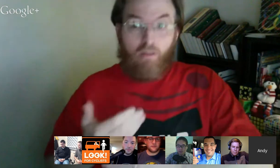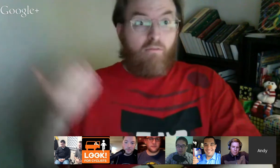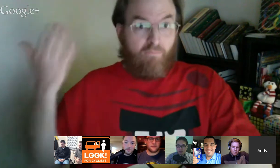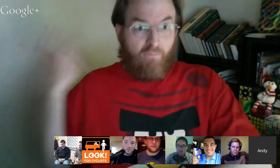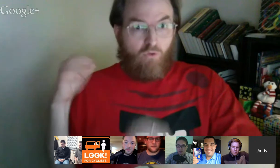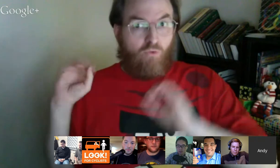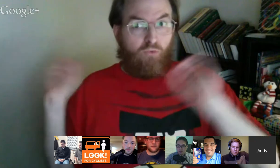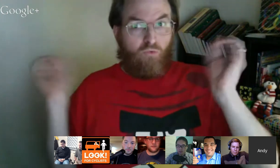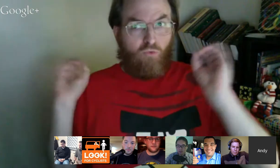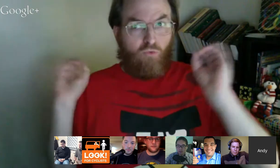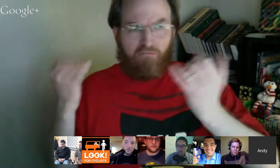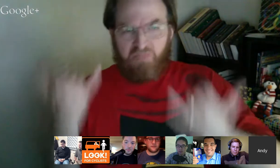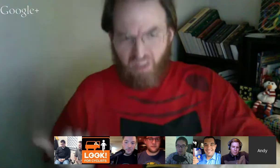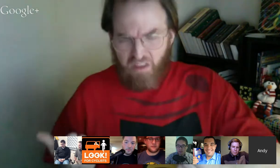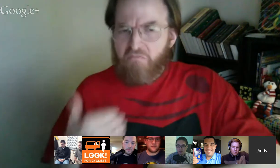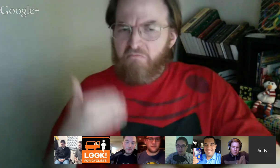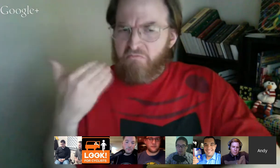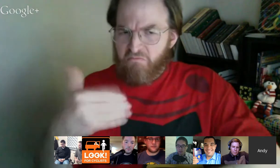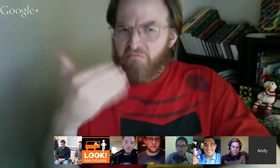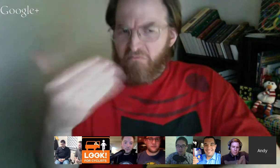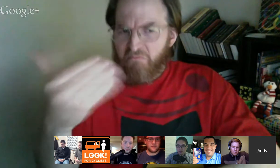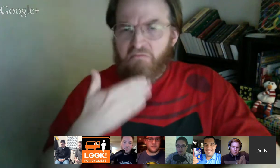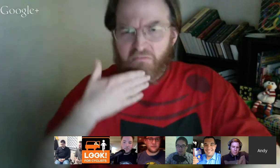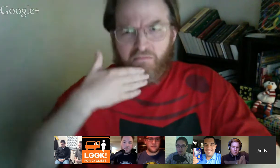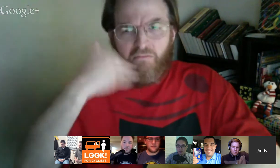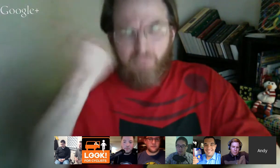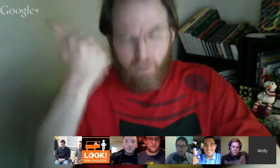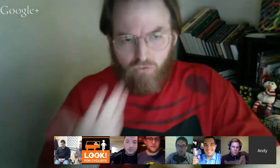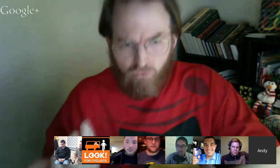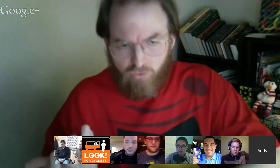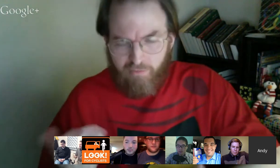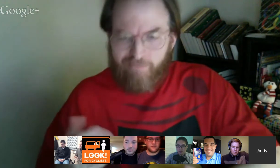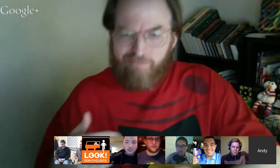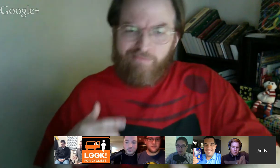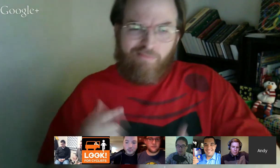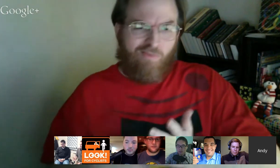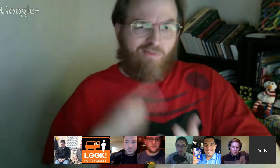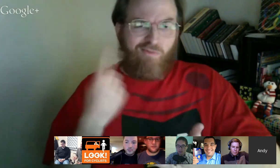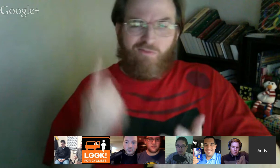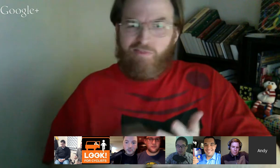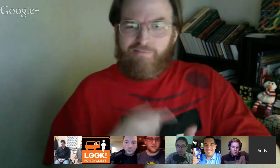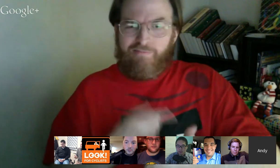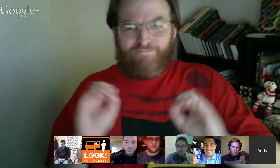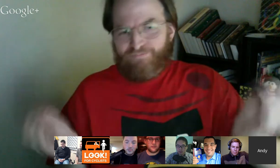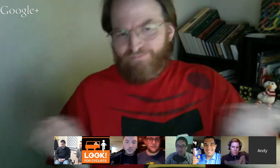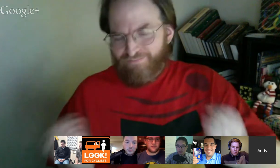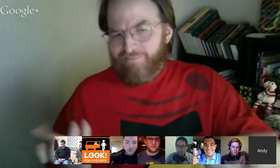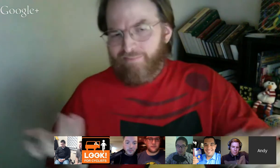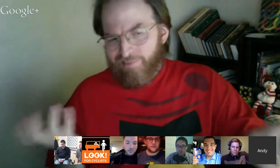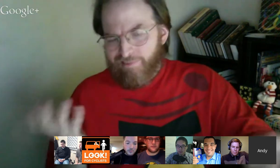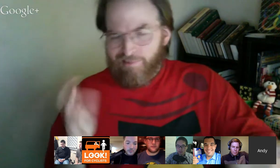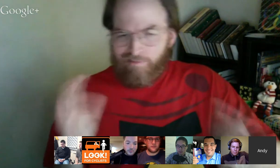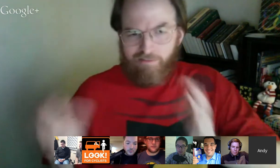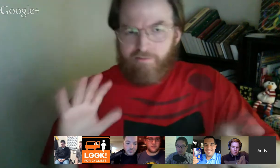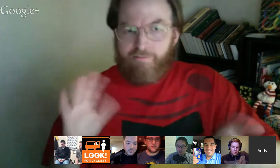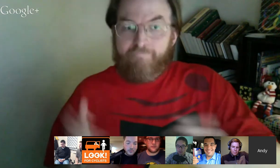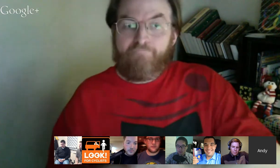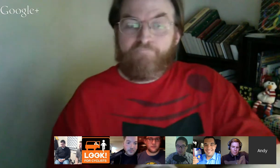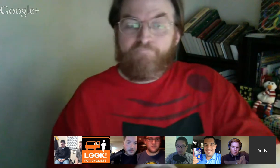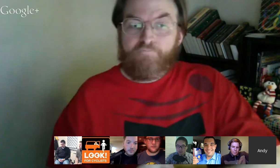and I get frustrated. You know, before, but now things are starting to improve there. You know, sometimes